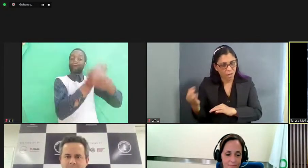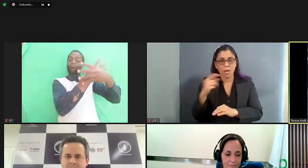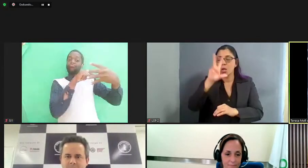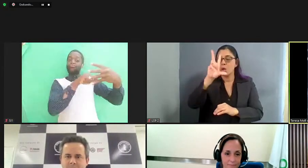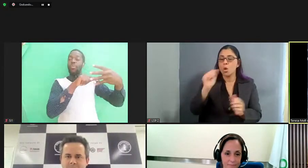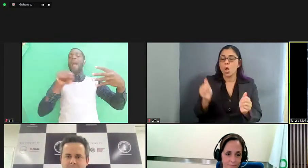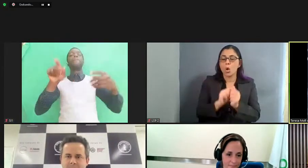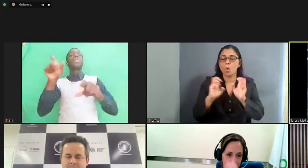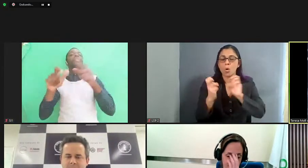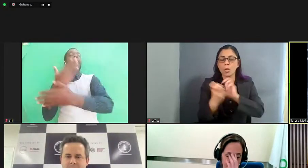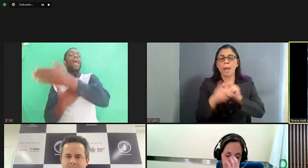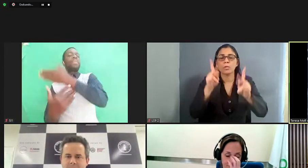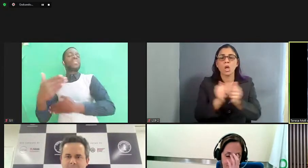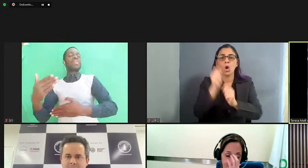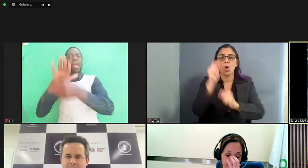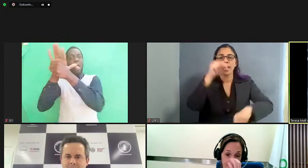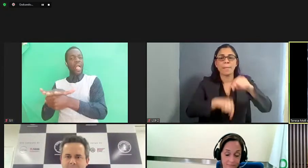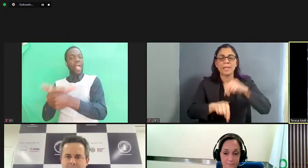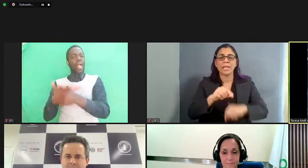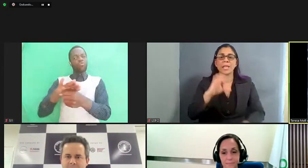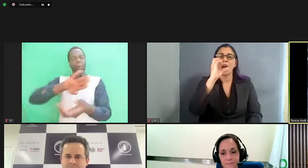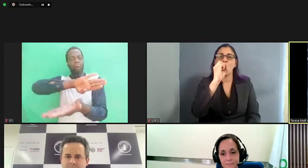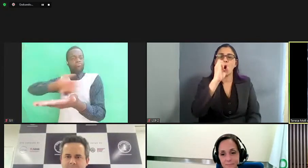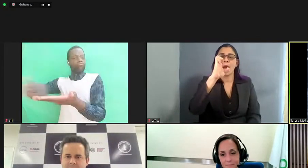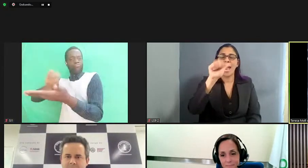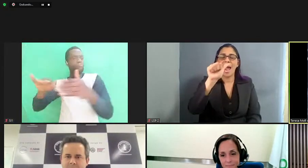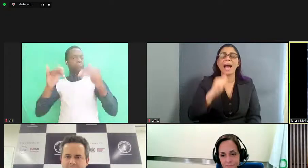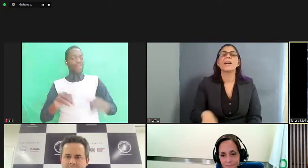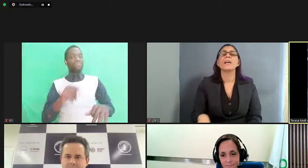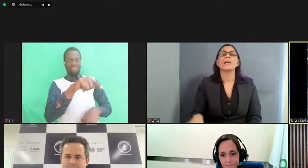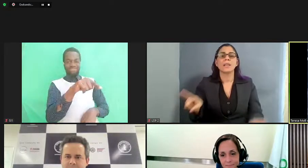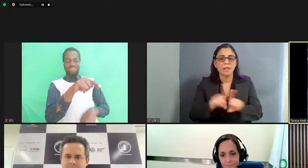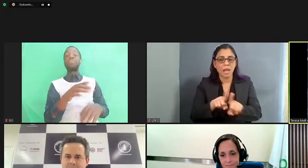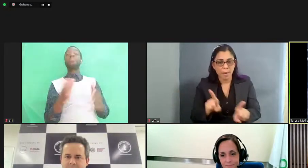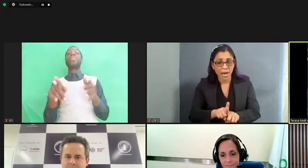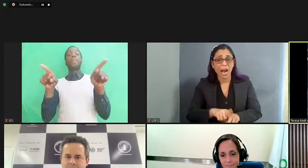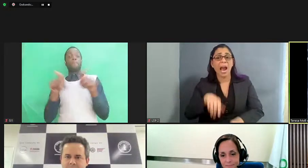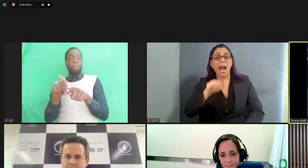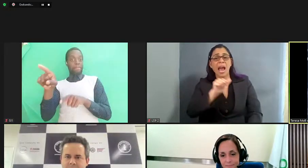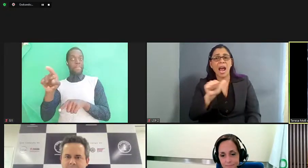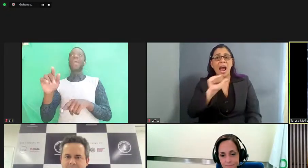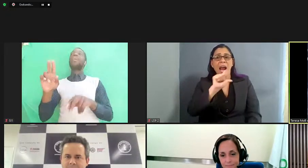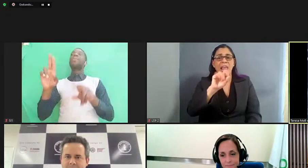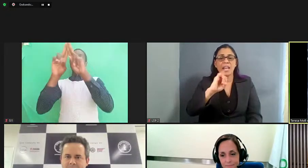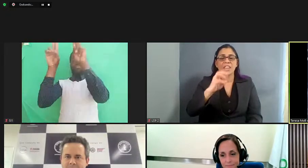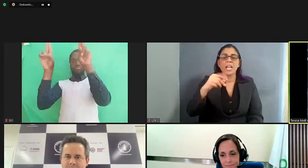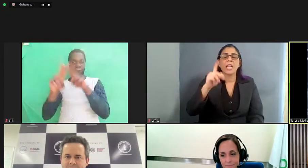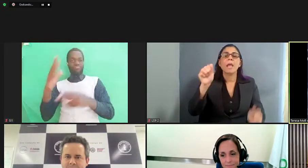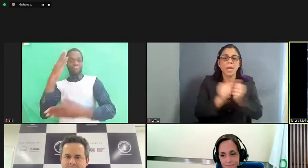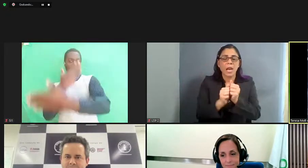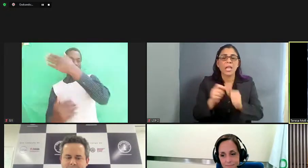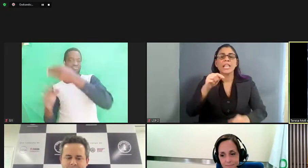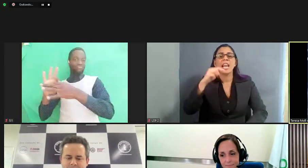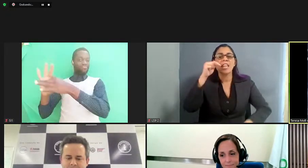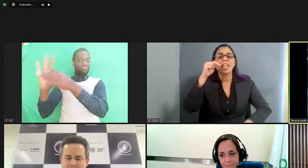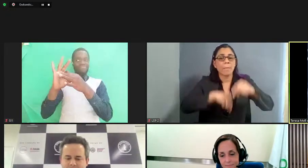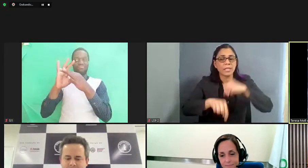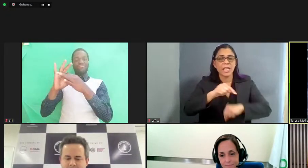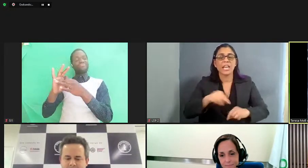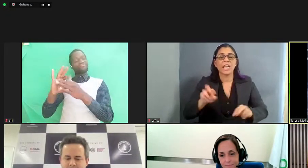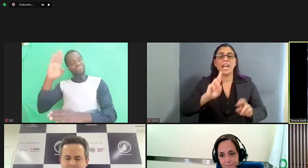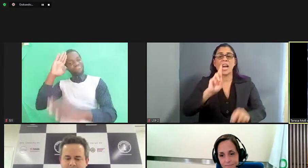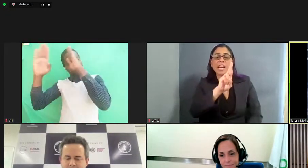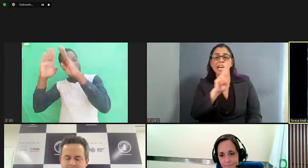discrimination against persons with disabilities by the of the is the international alliance of